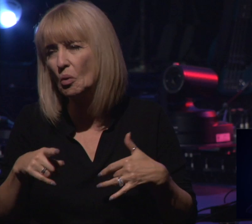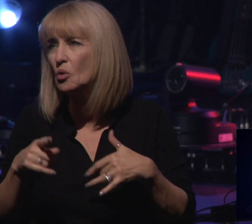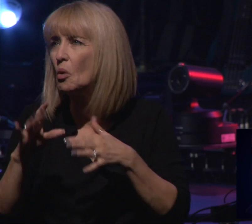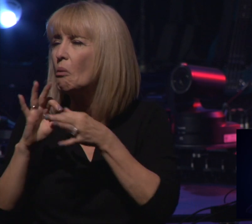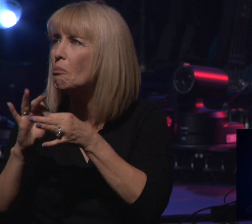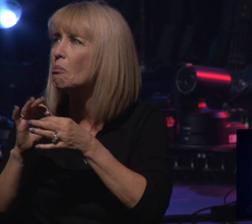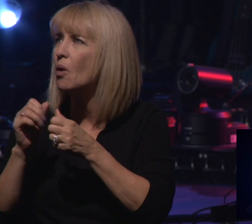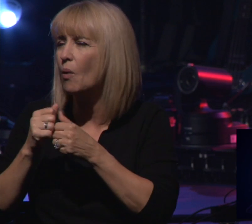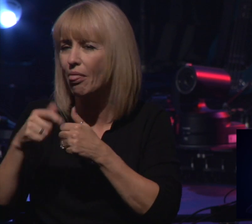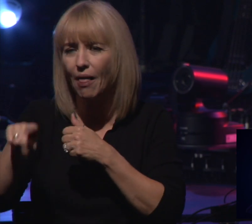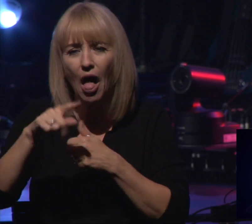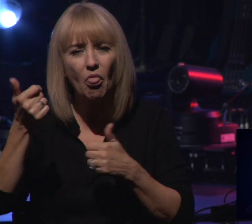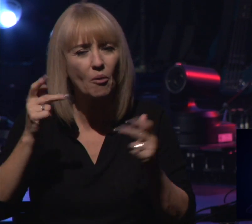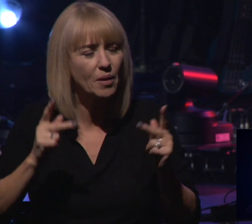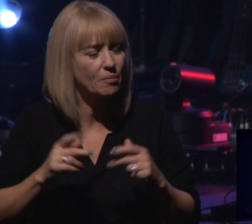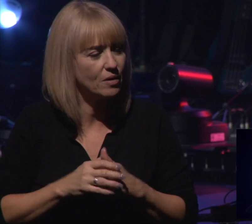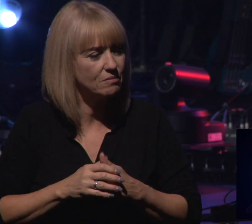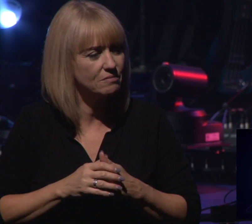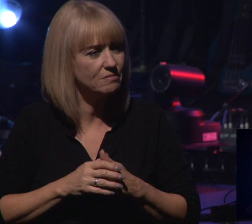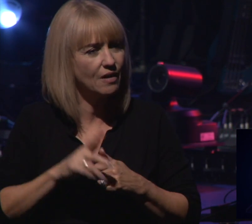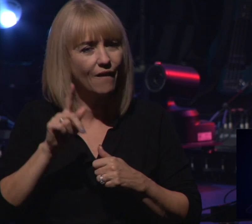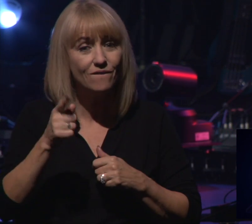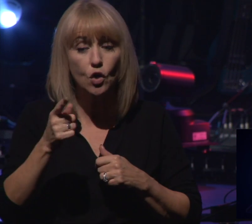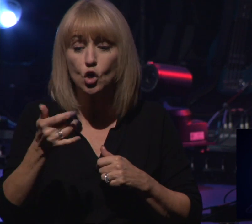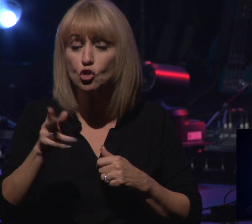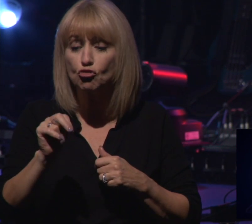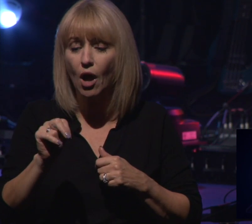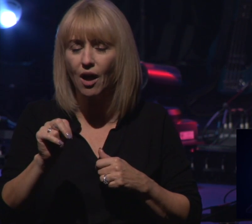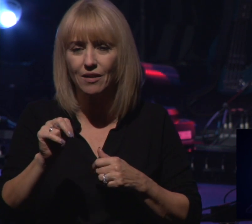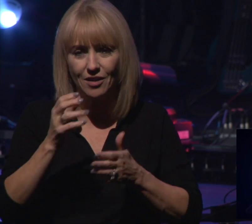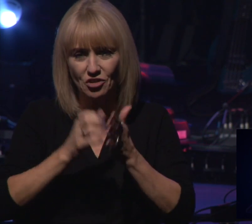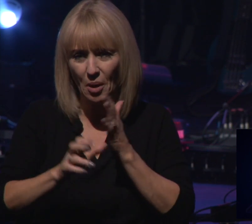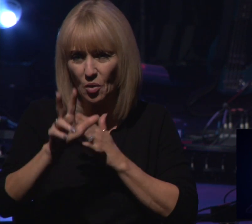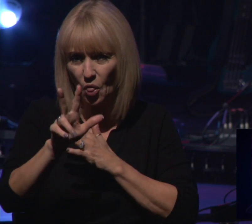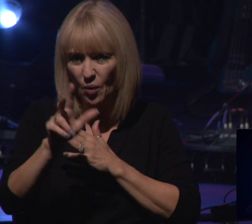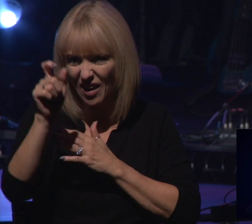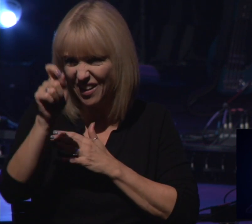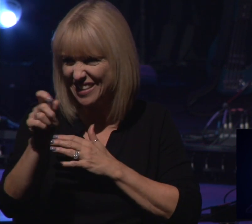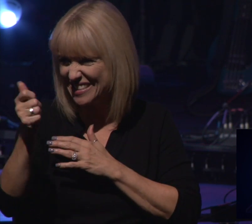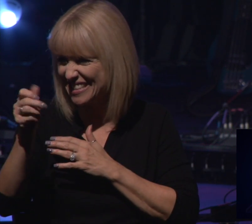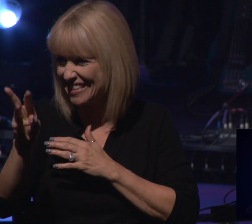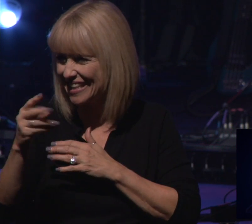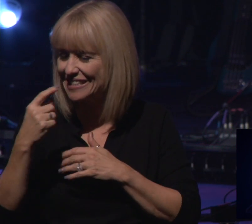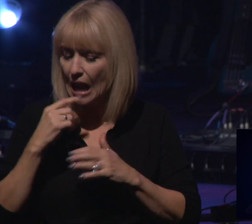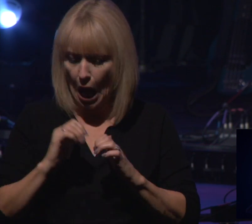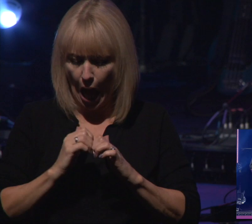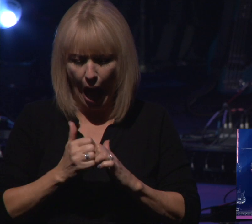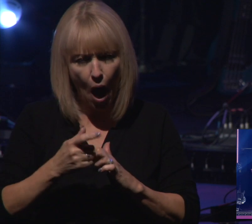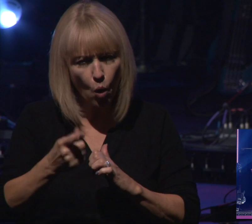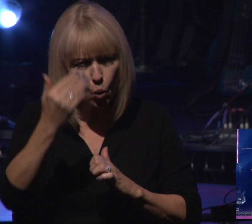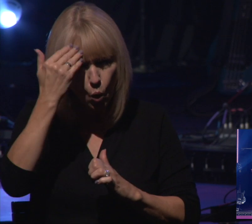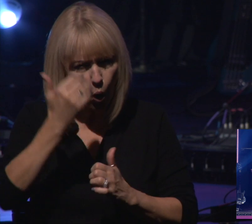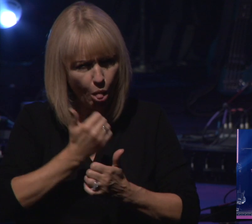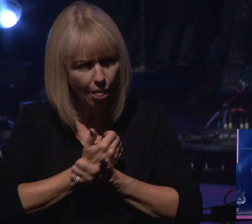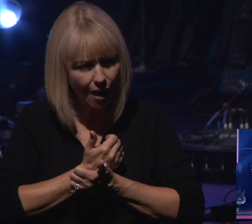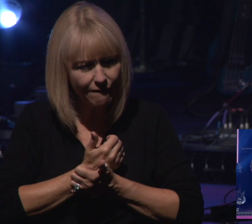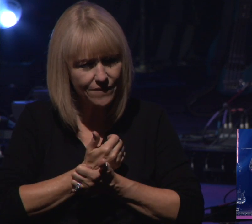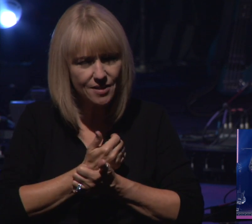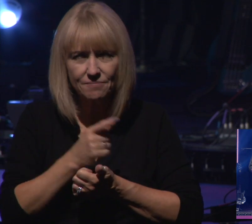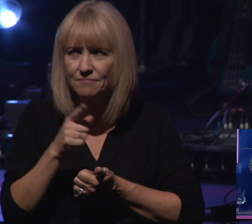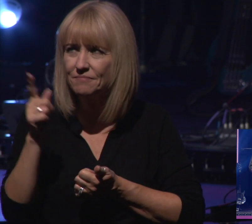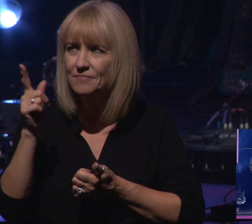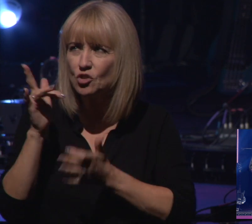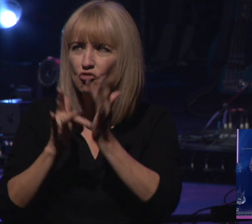you're reaching out and you're serving others. 1 John chapter 3, verse 16. Says, this is how we know what